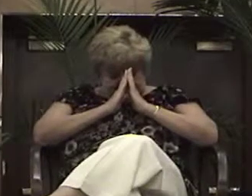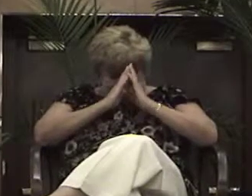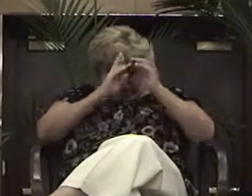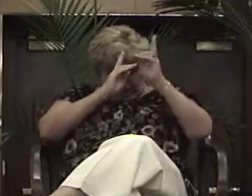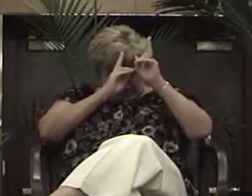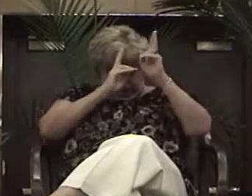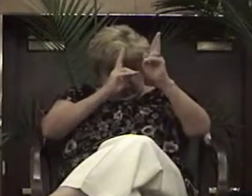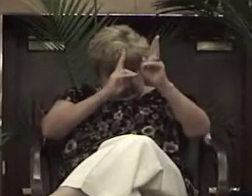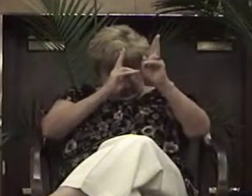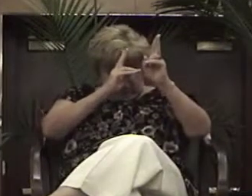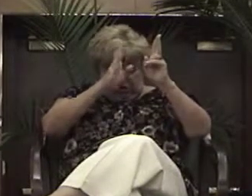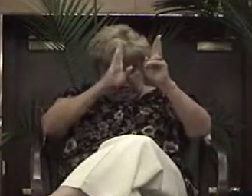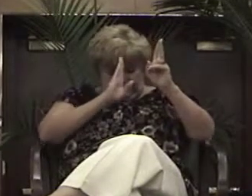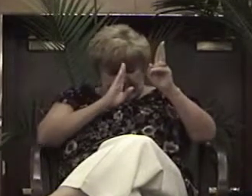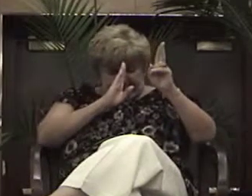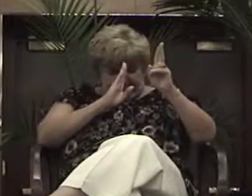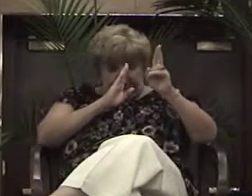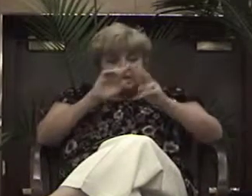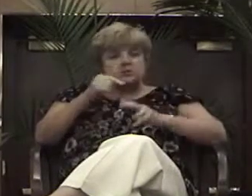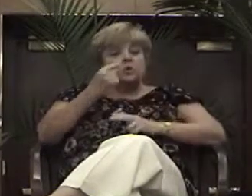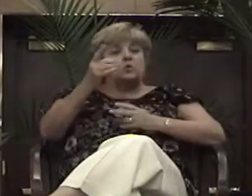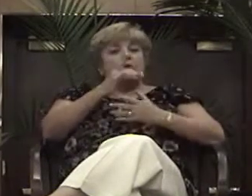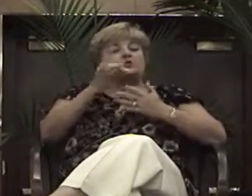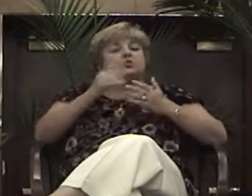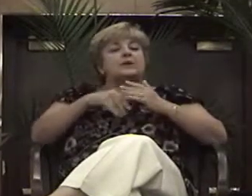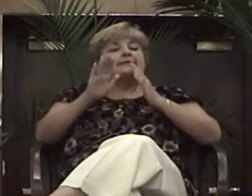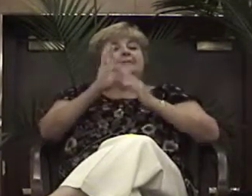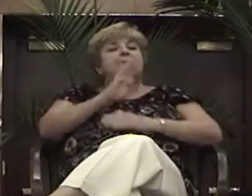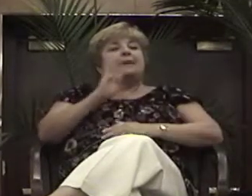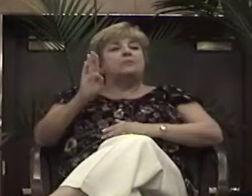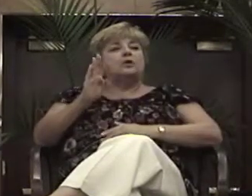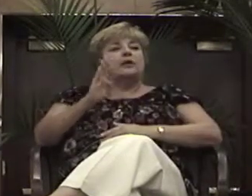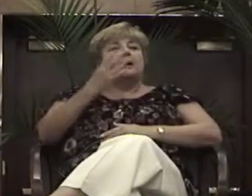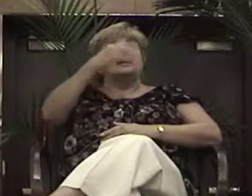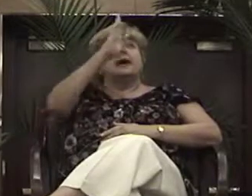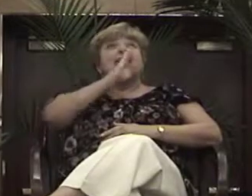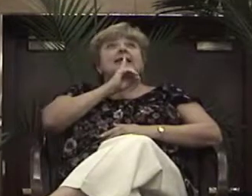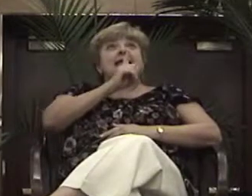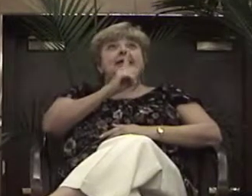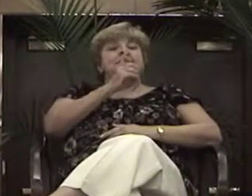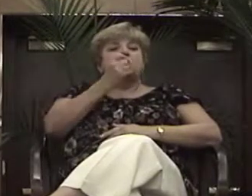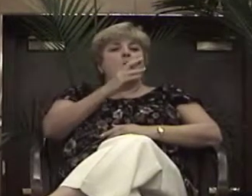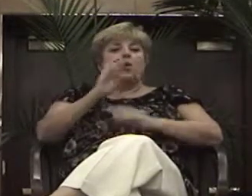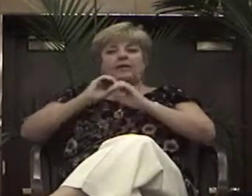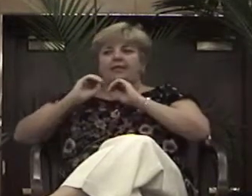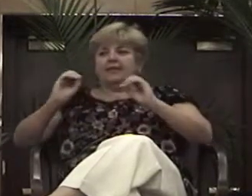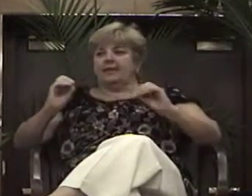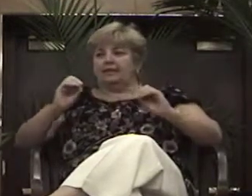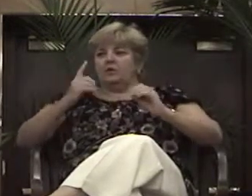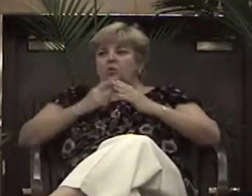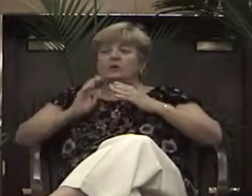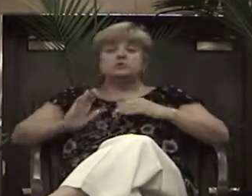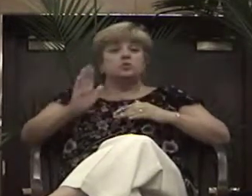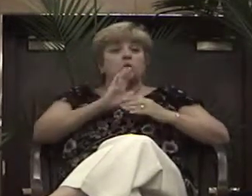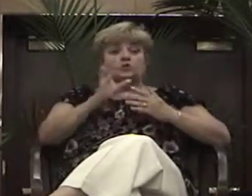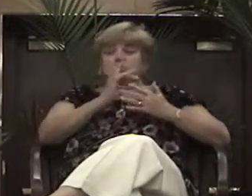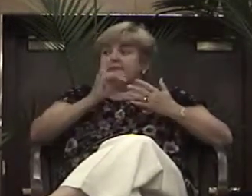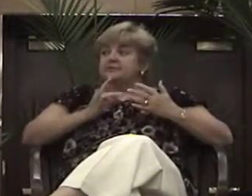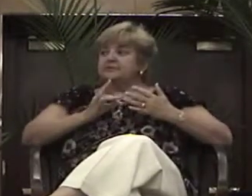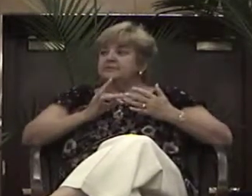You know, there's only one choice in the big book. God is or he isn't. He's everything or he's nothing. What was your choice to be? Look at the shortest